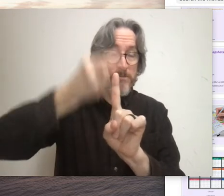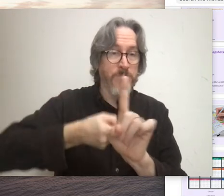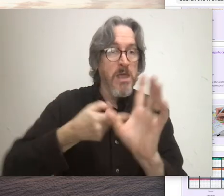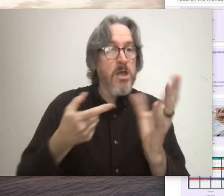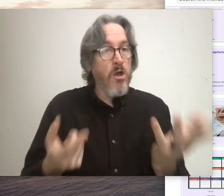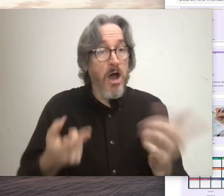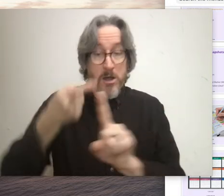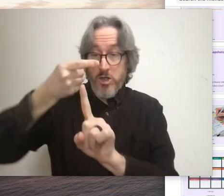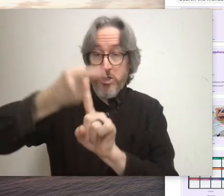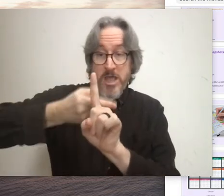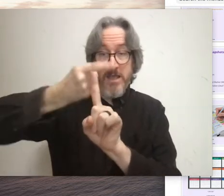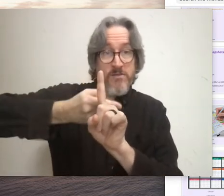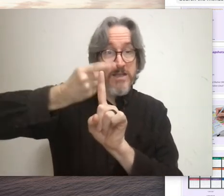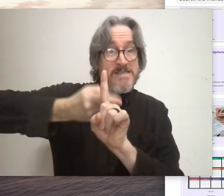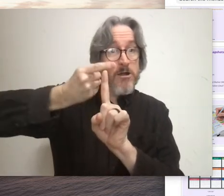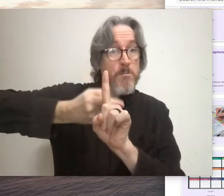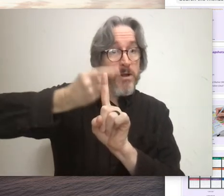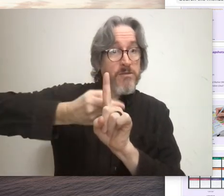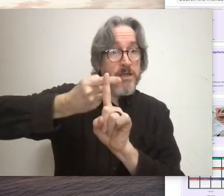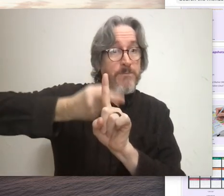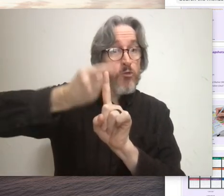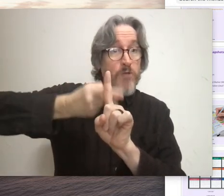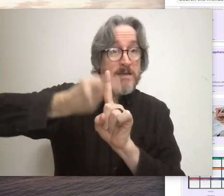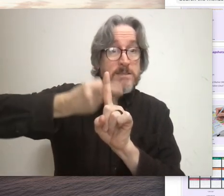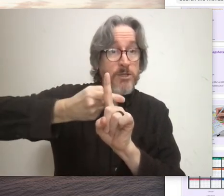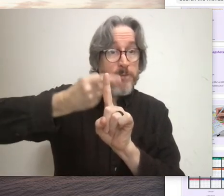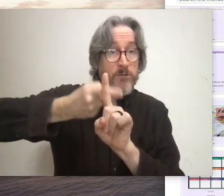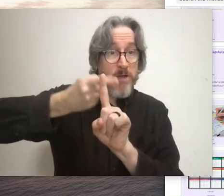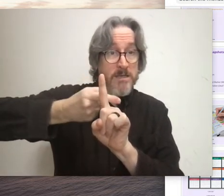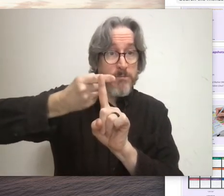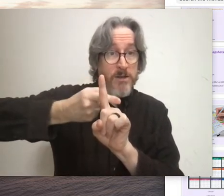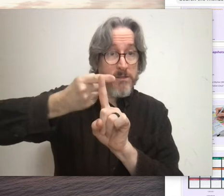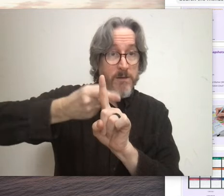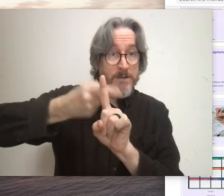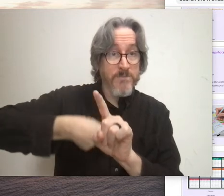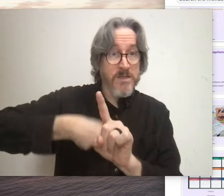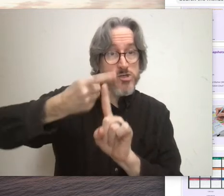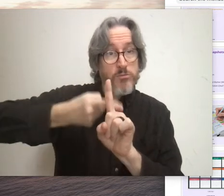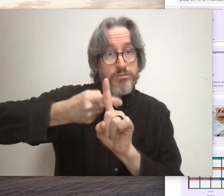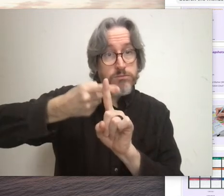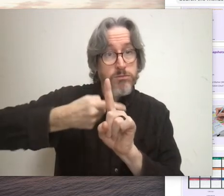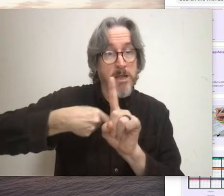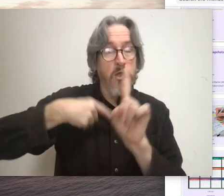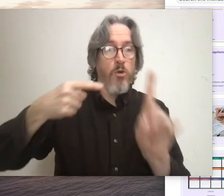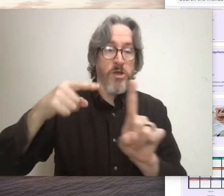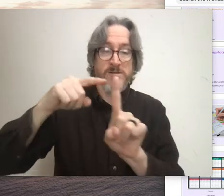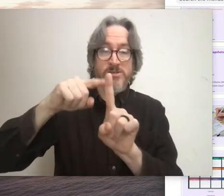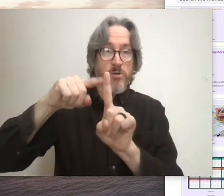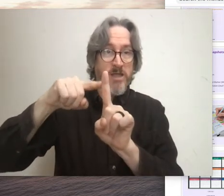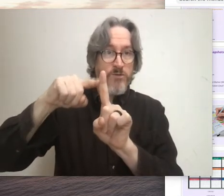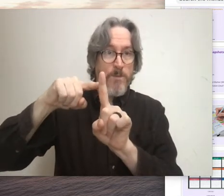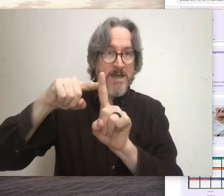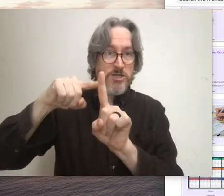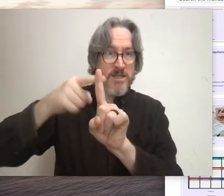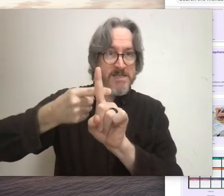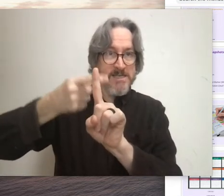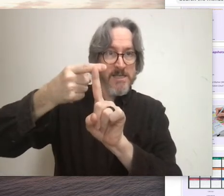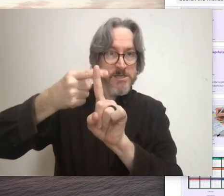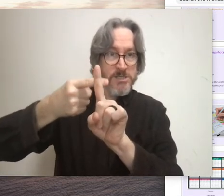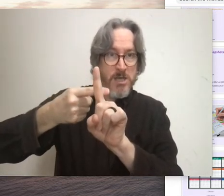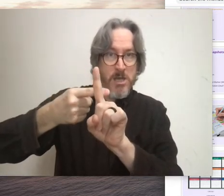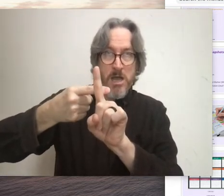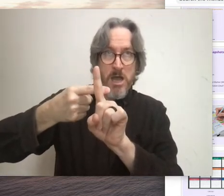month. Things that are monthly, rent. You pay rent monthly, right? So we also, if you imagine that